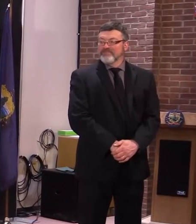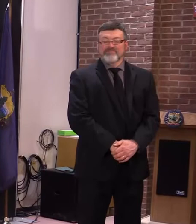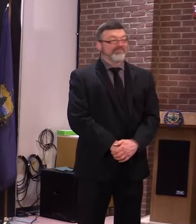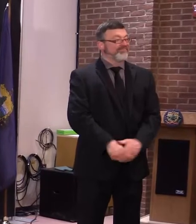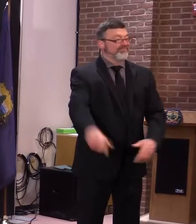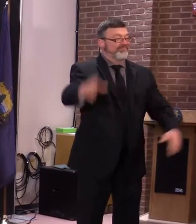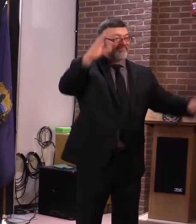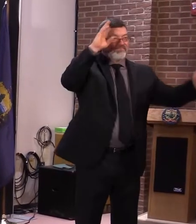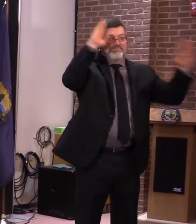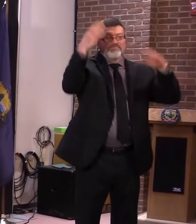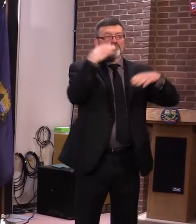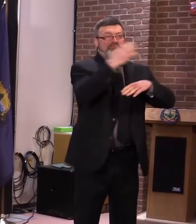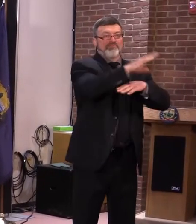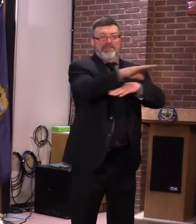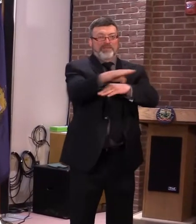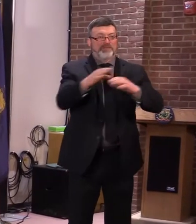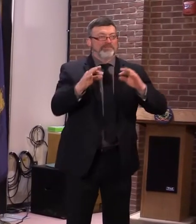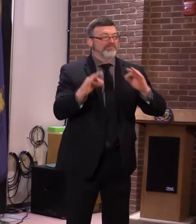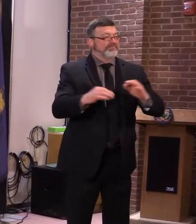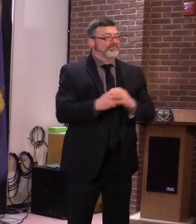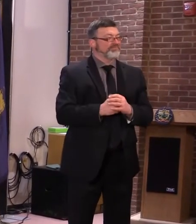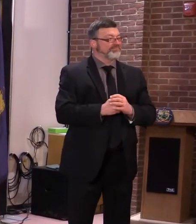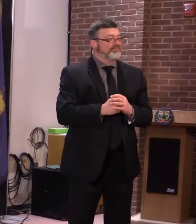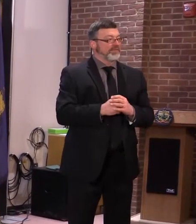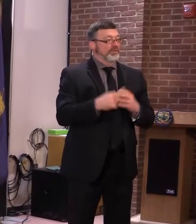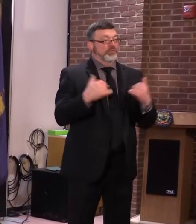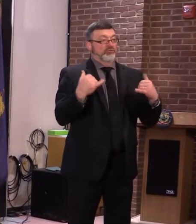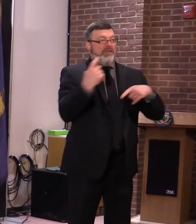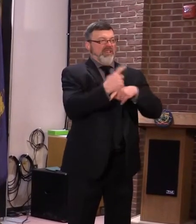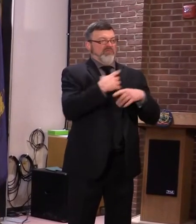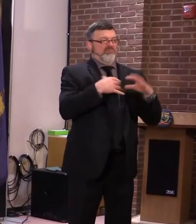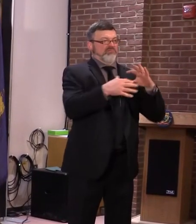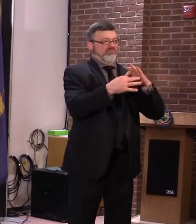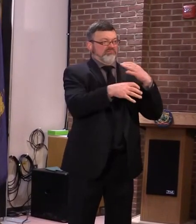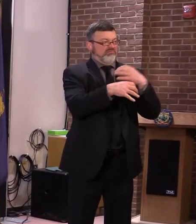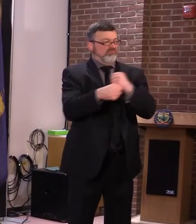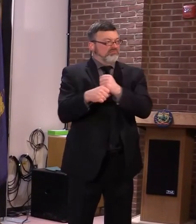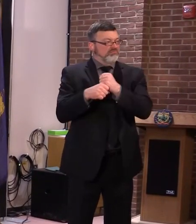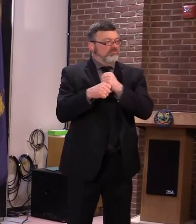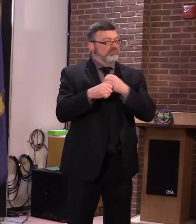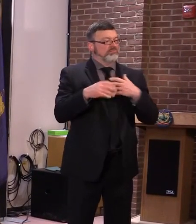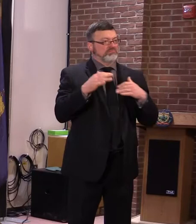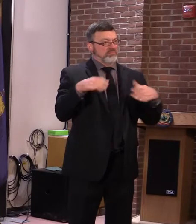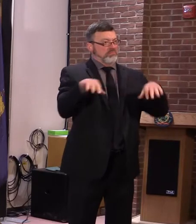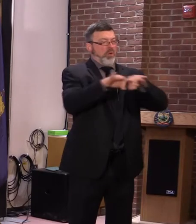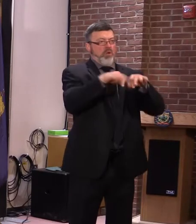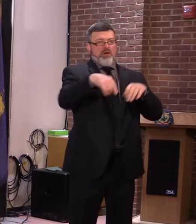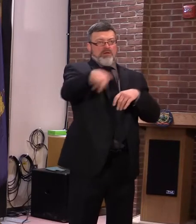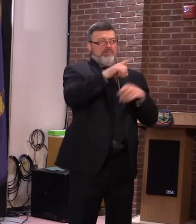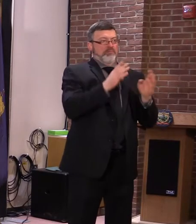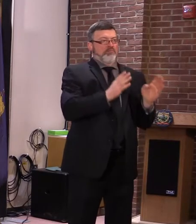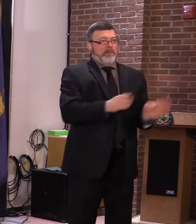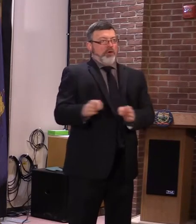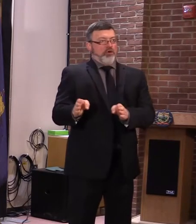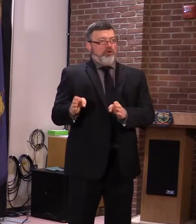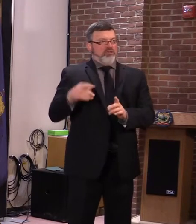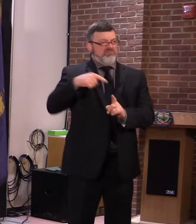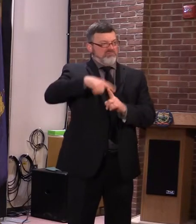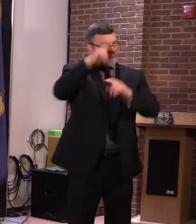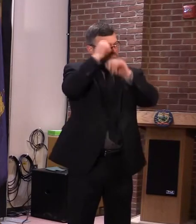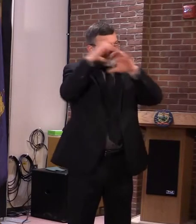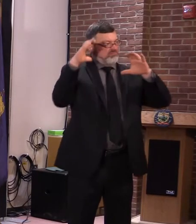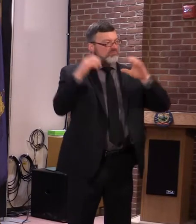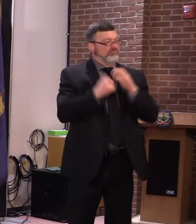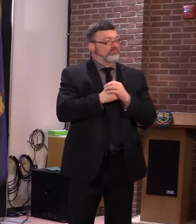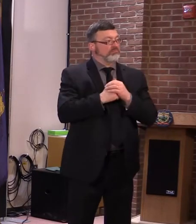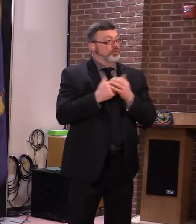Good afternoon. Today I'll provide an update on our COVID preparedness. I will review the work completed over the last